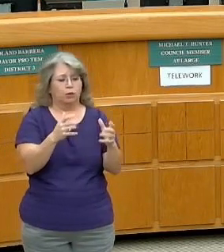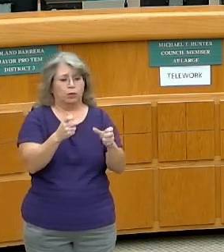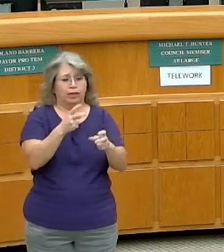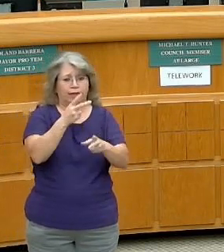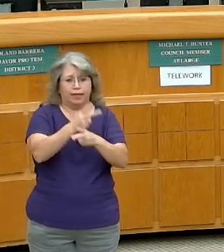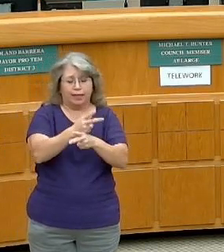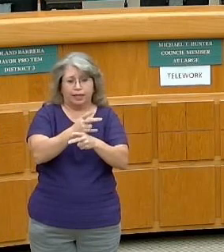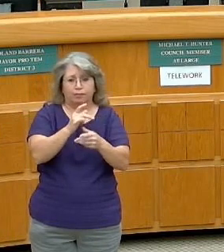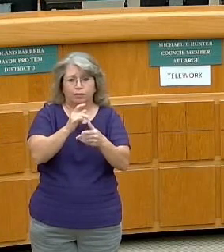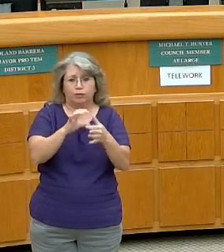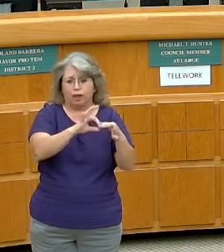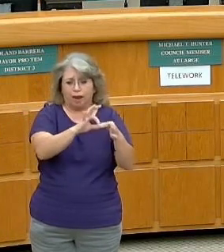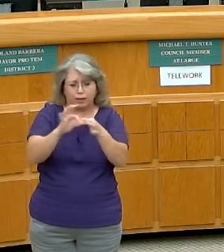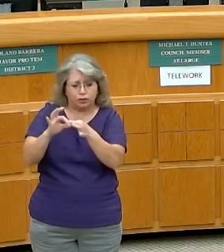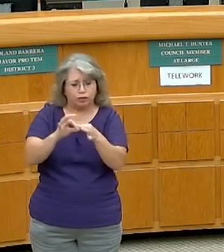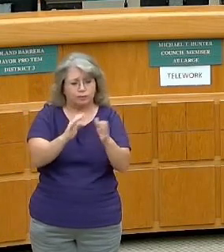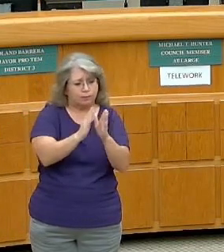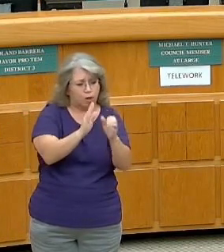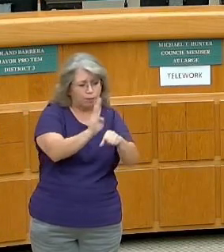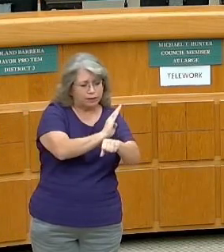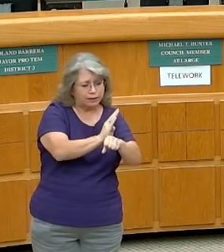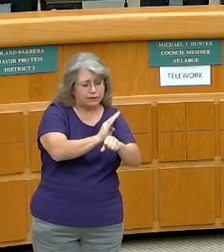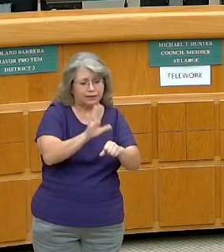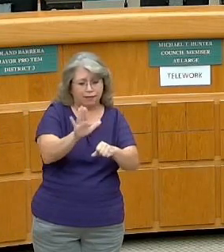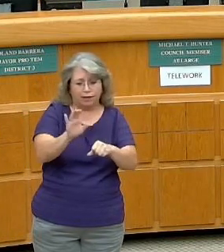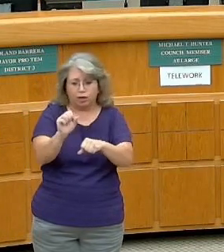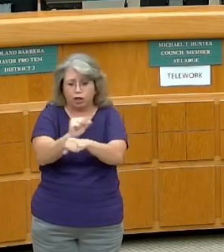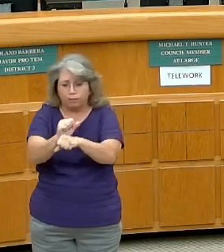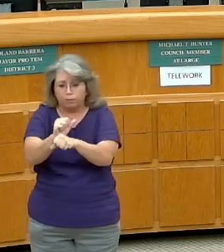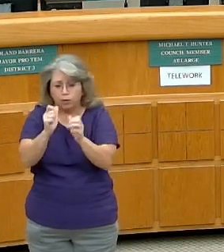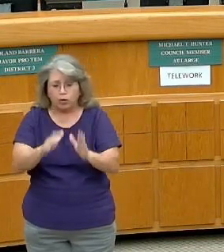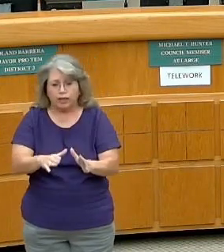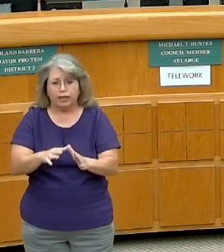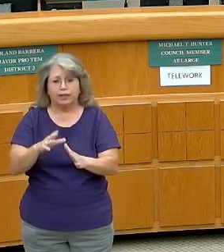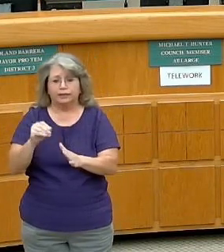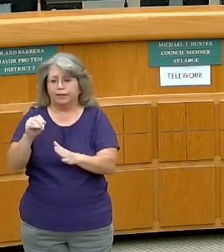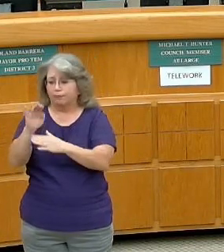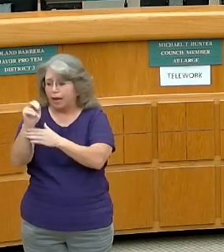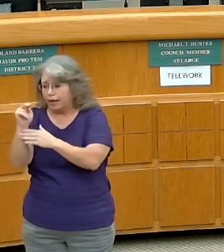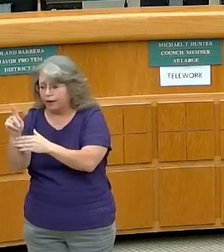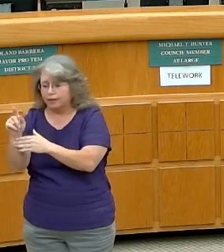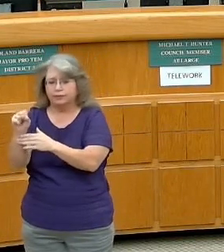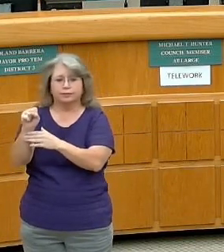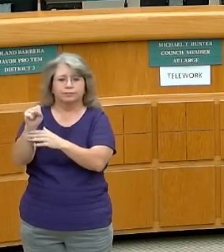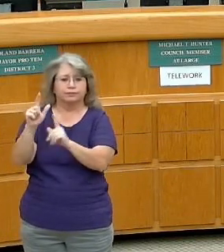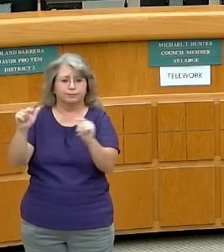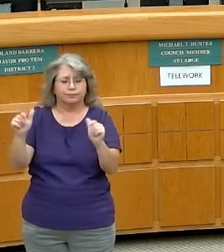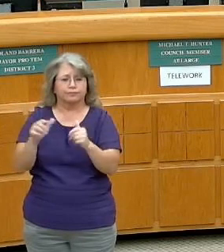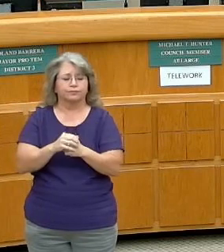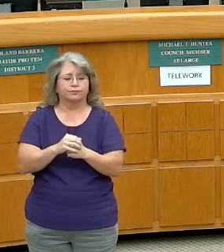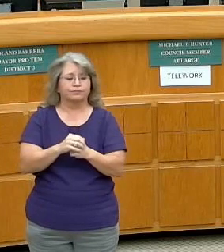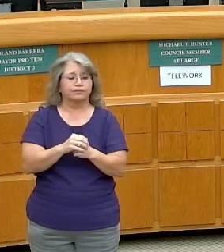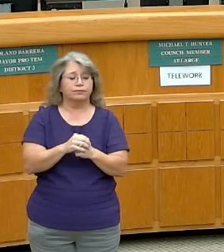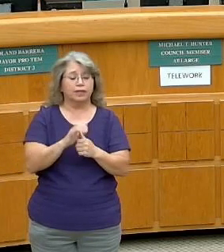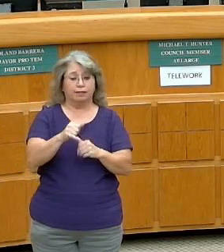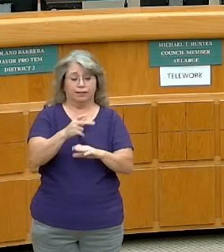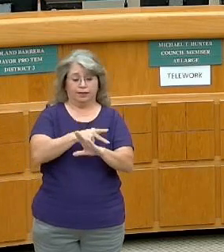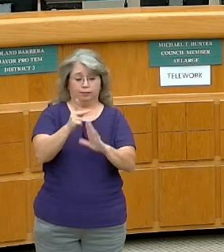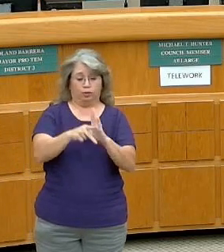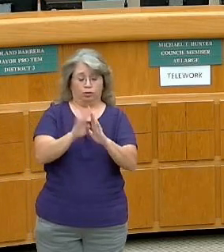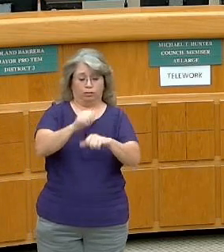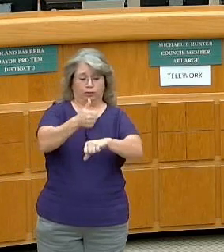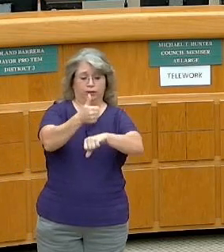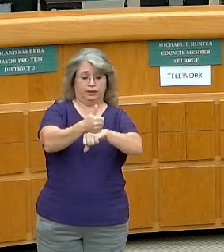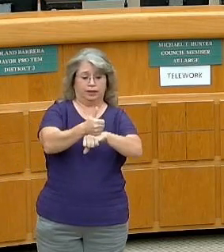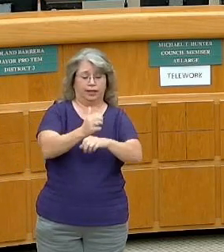employees, small businesses, and the lending relationships they have. And so the way that this program was designed was to help small businesses